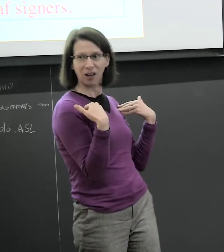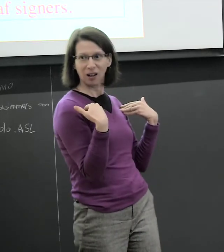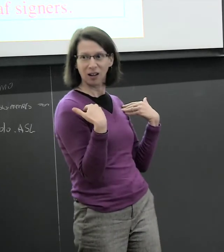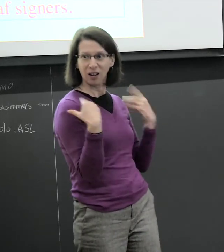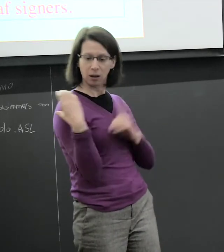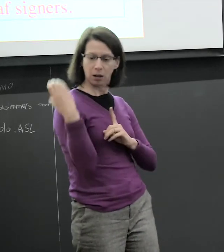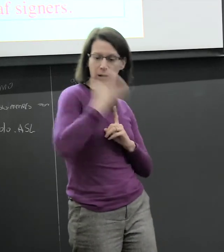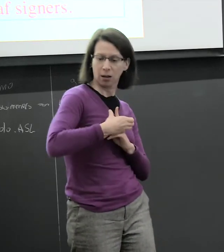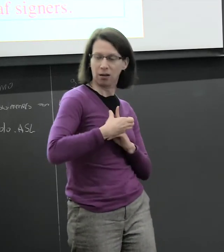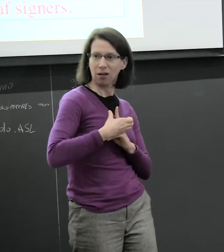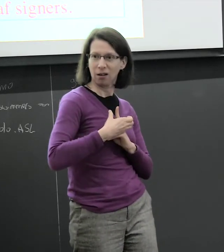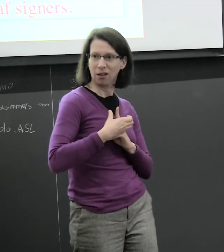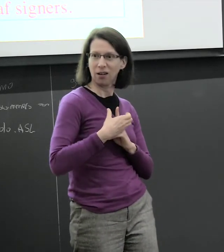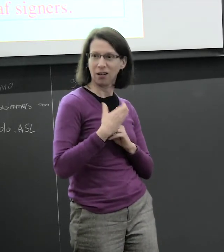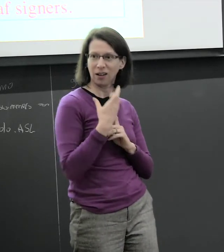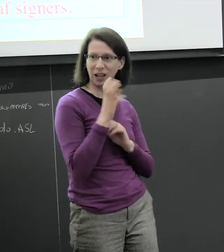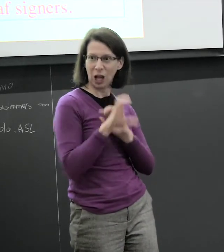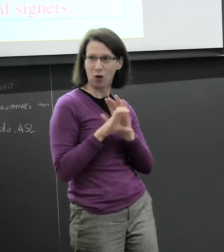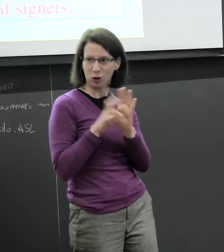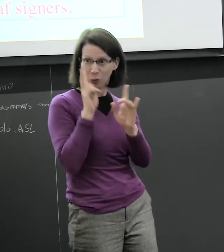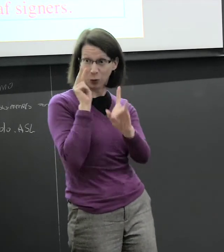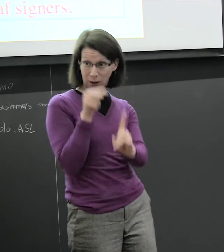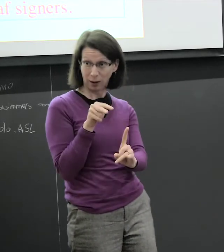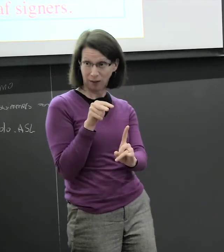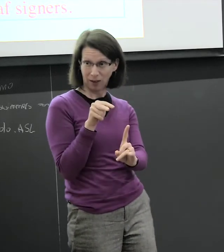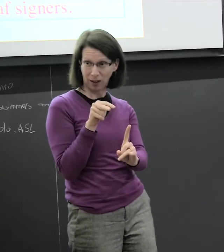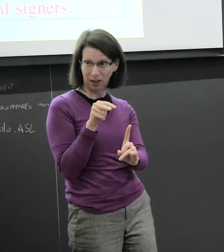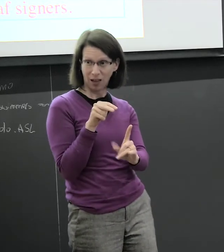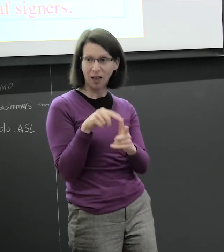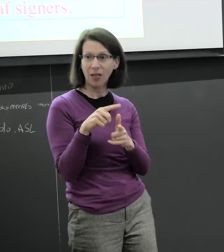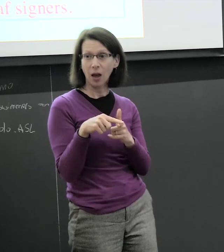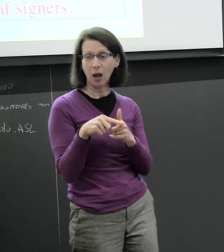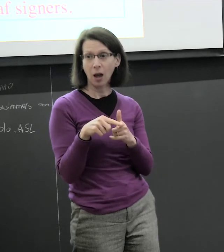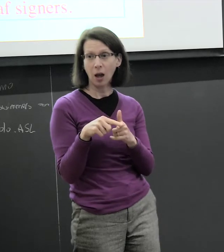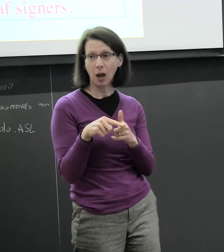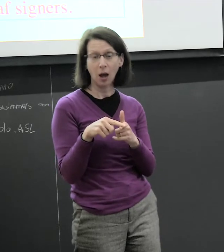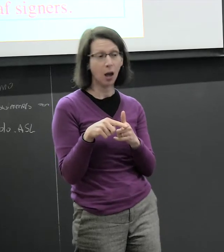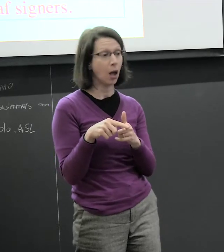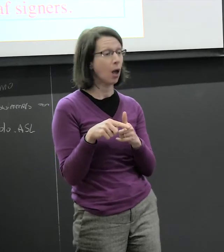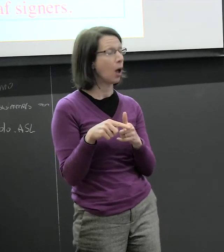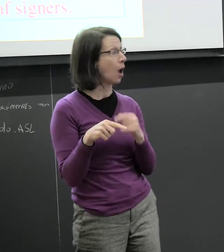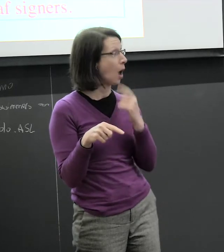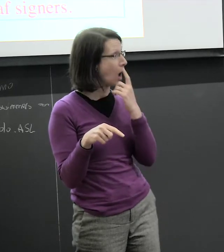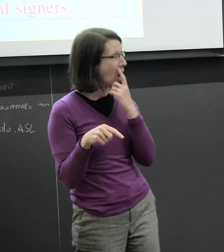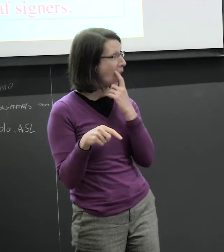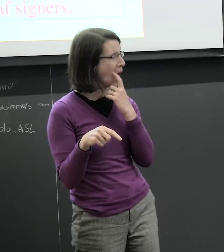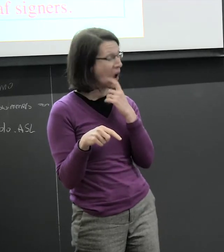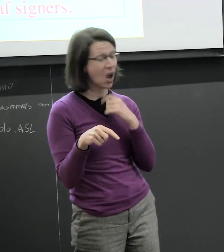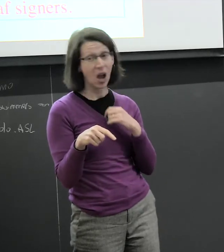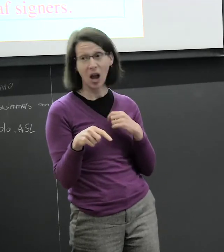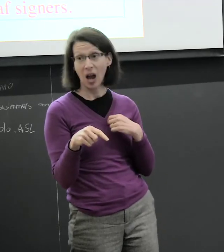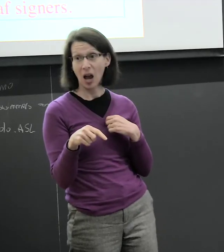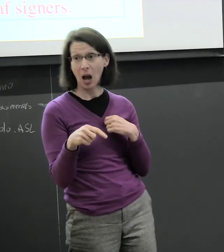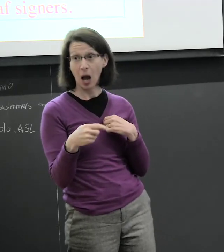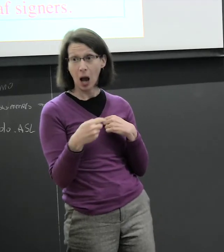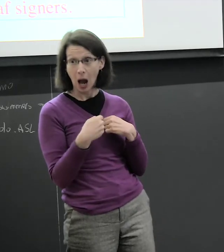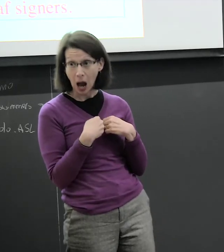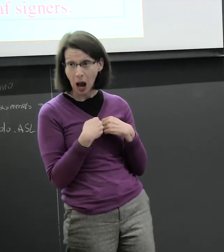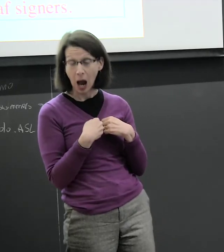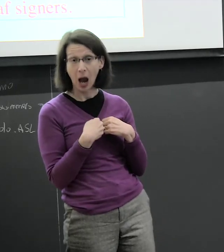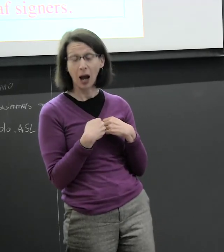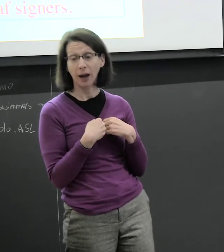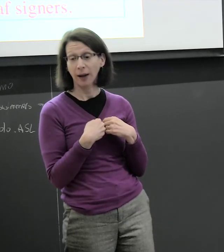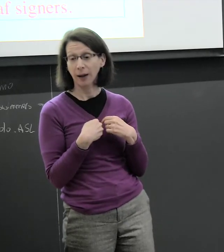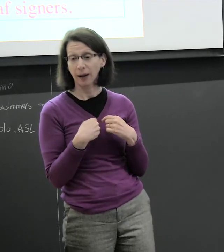a character's perspective. And then I, you, here, etc., can or must be interpreted